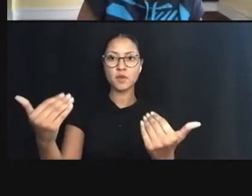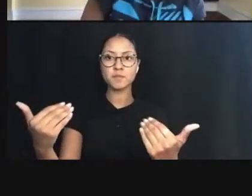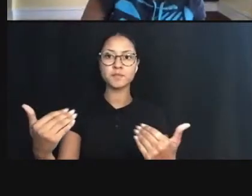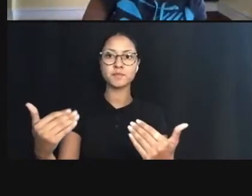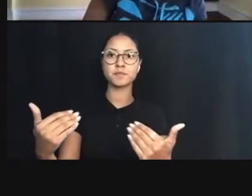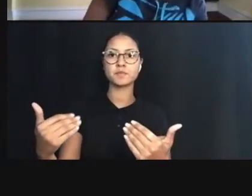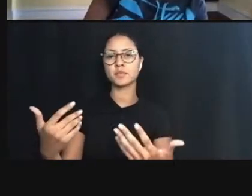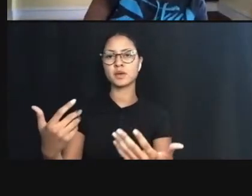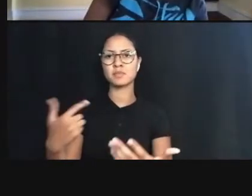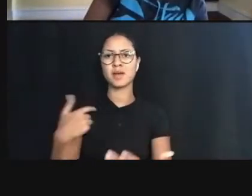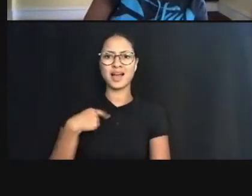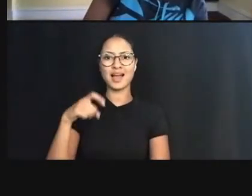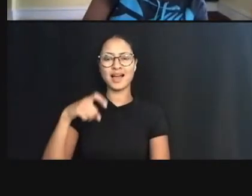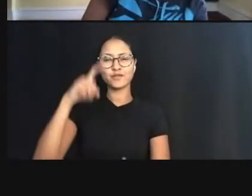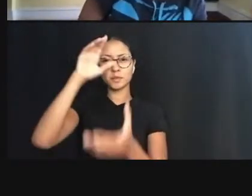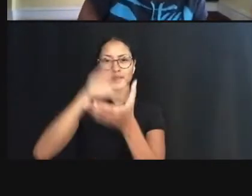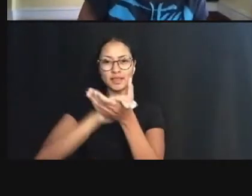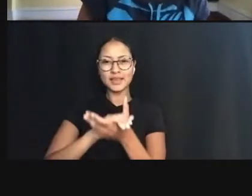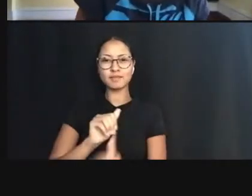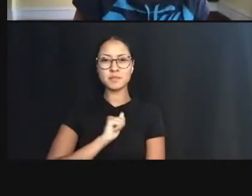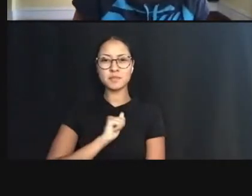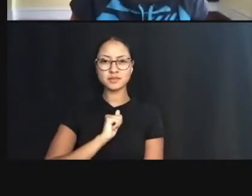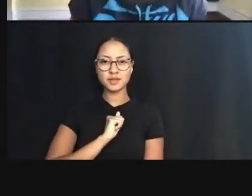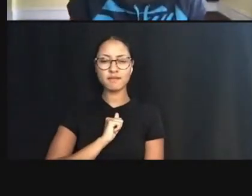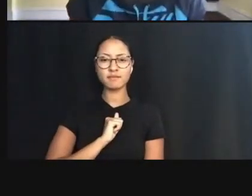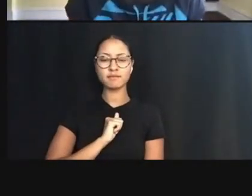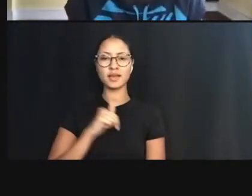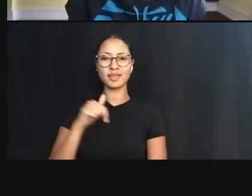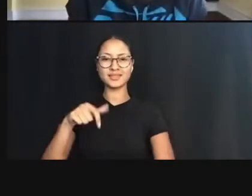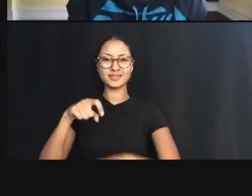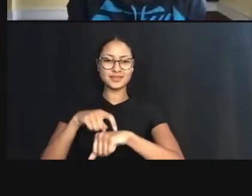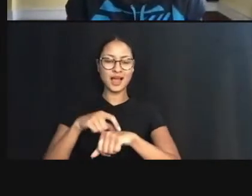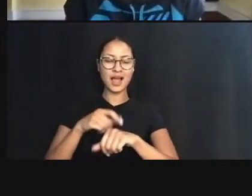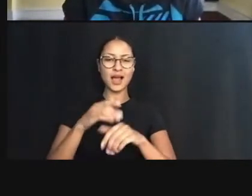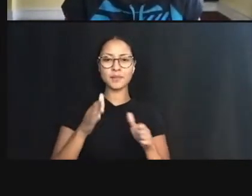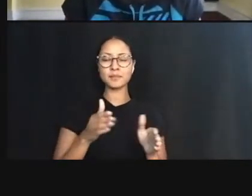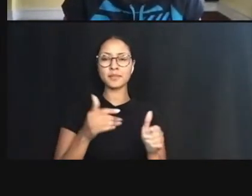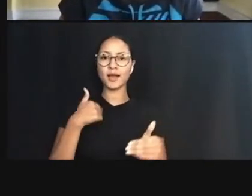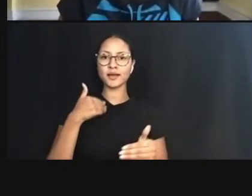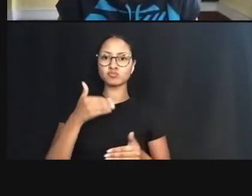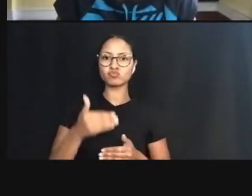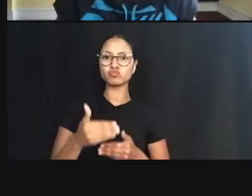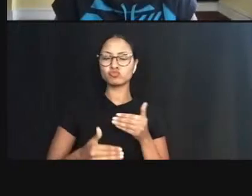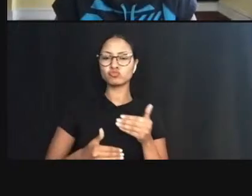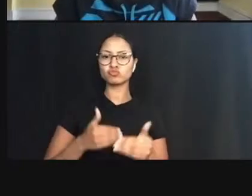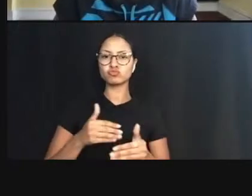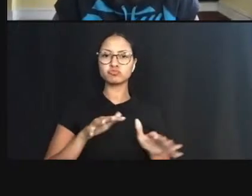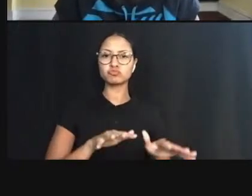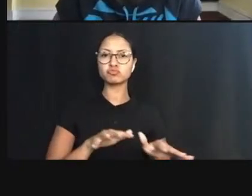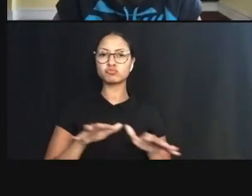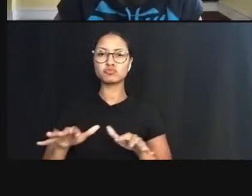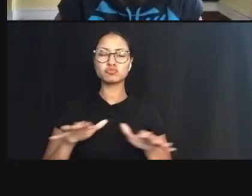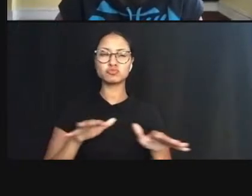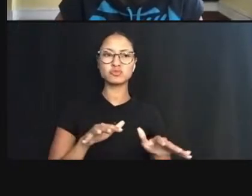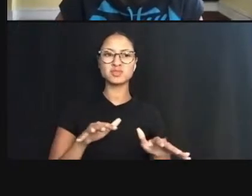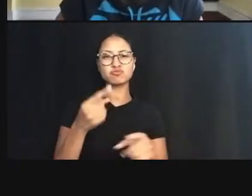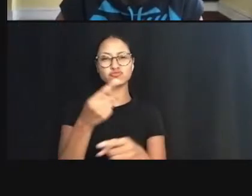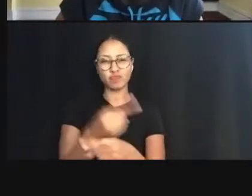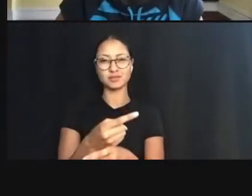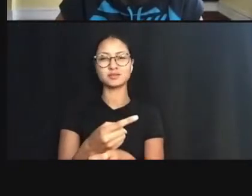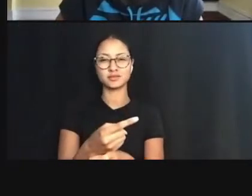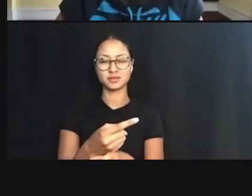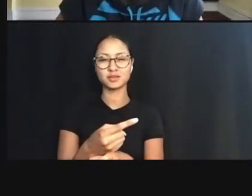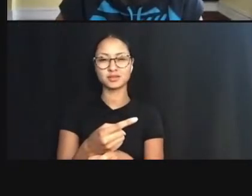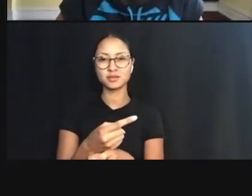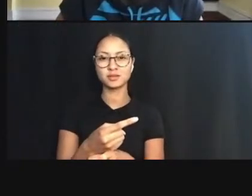right relationship with my ancestors, and I know I listen to them, and I'm here